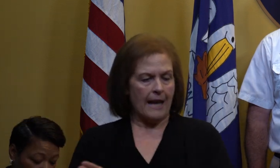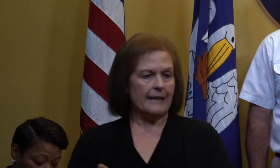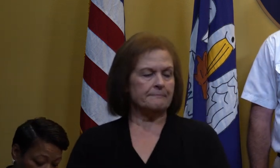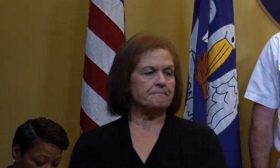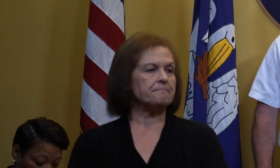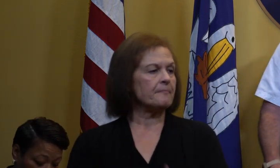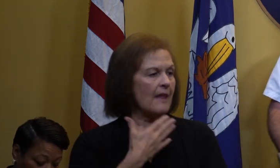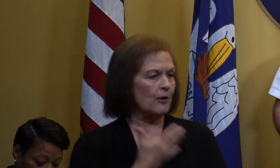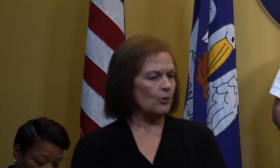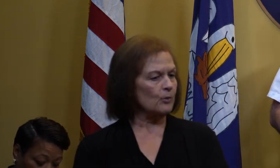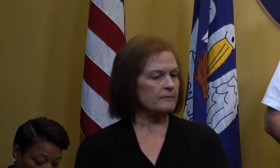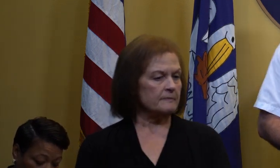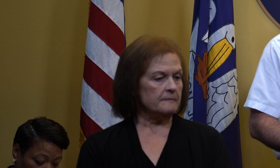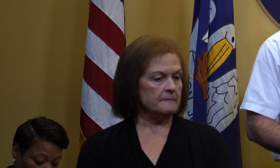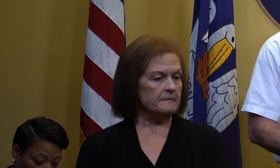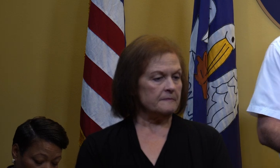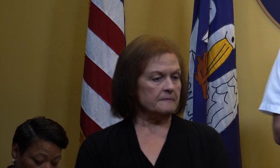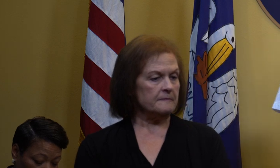you, Chief.